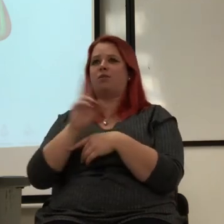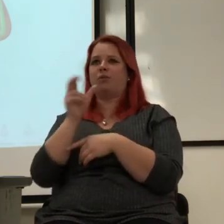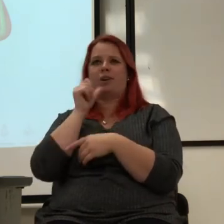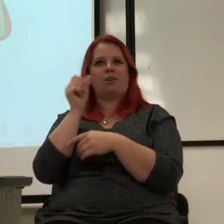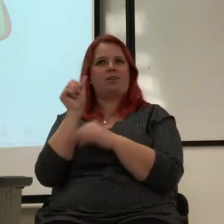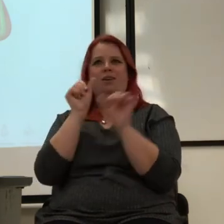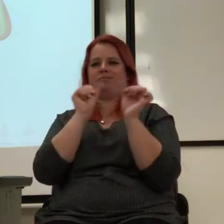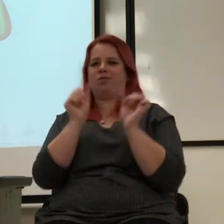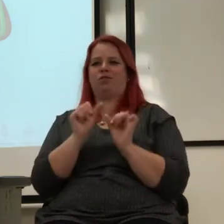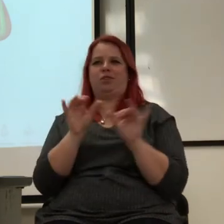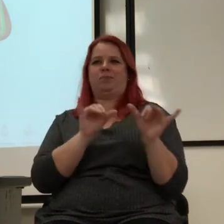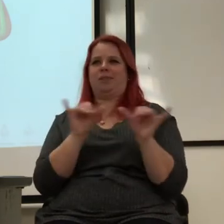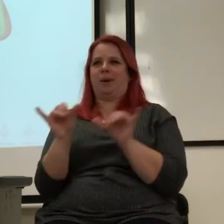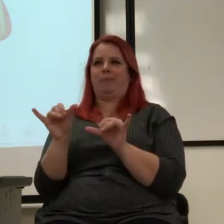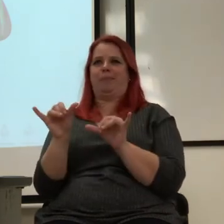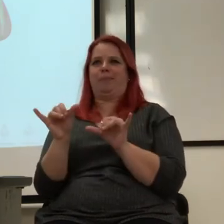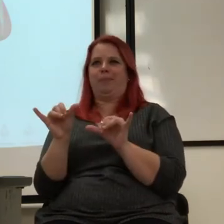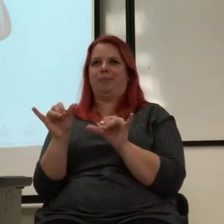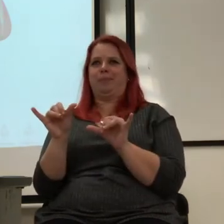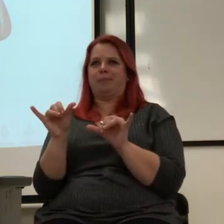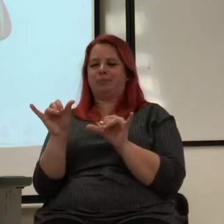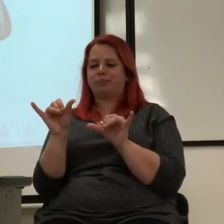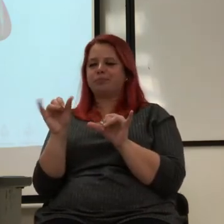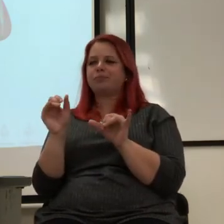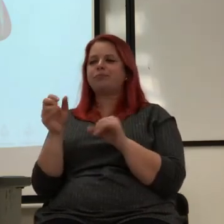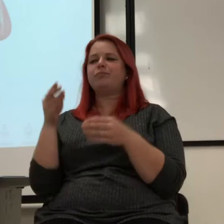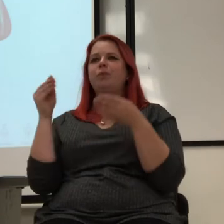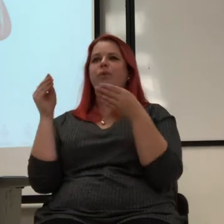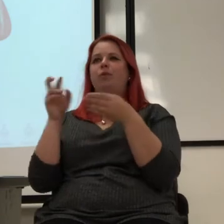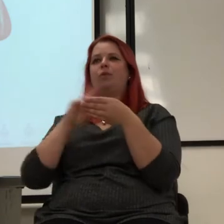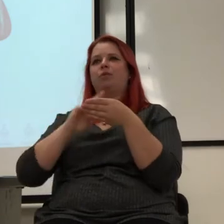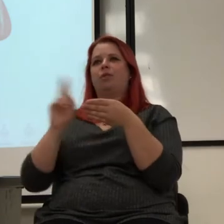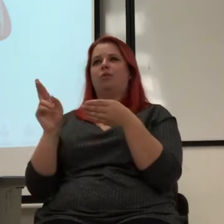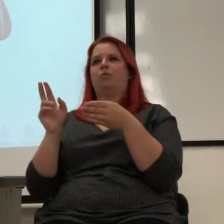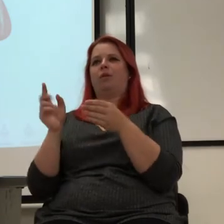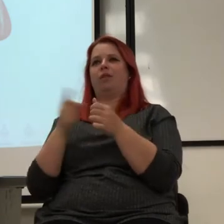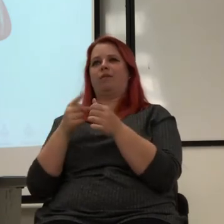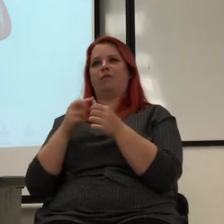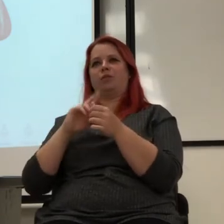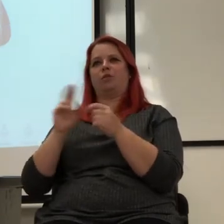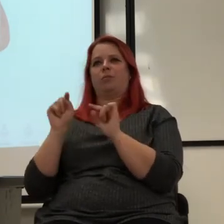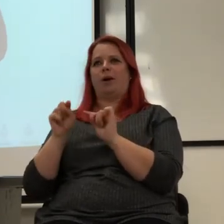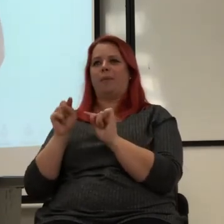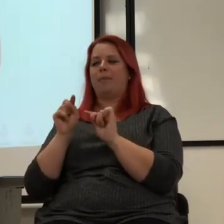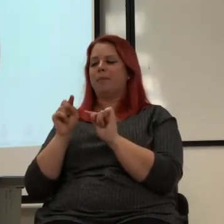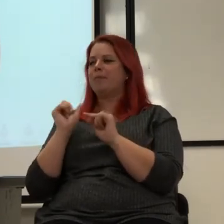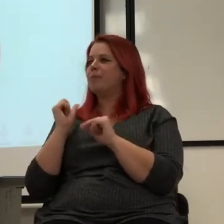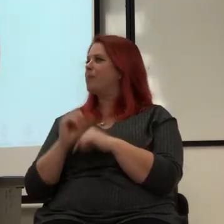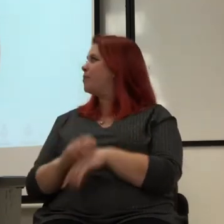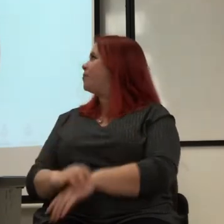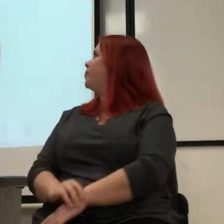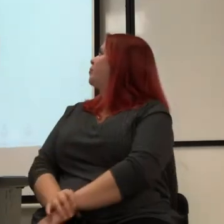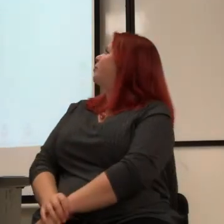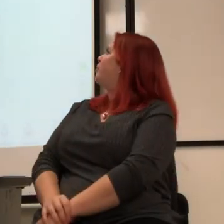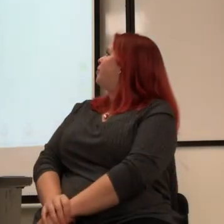same shape. But let's look at the right first. I'm going to hide the wall, open it up there. It looks like,